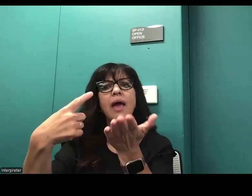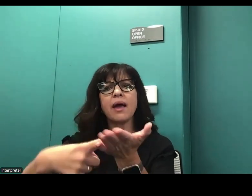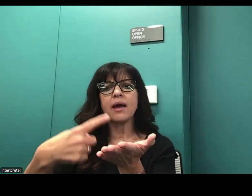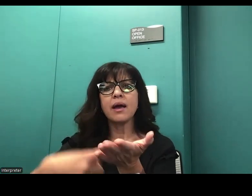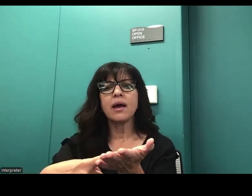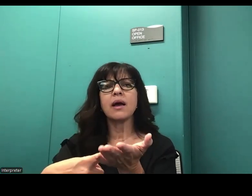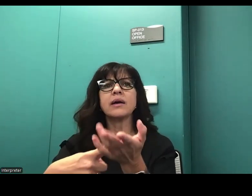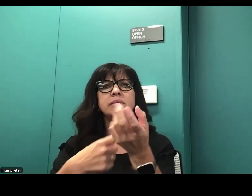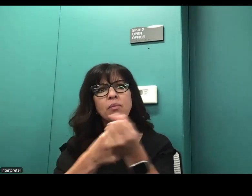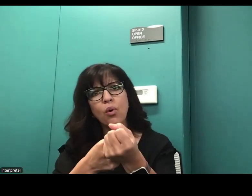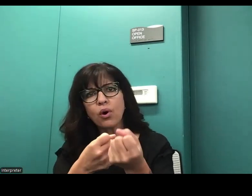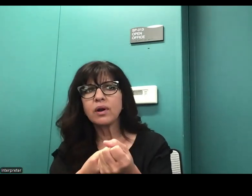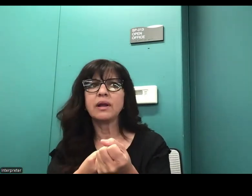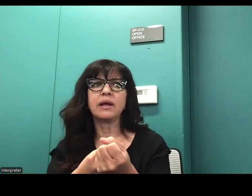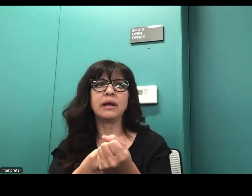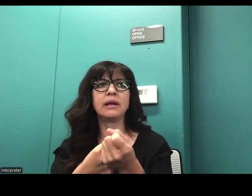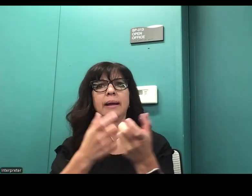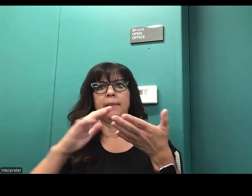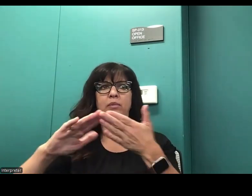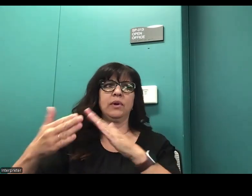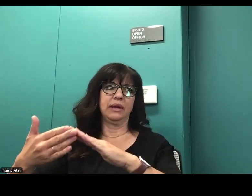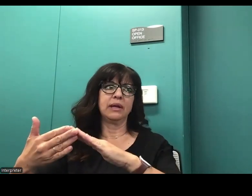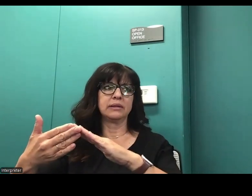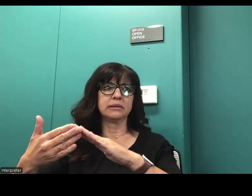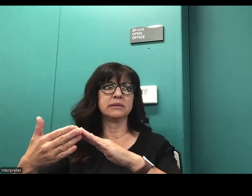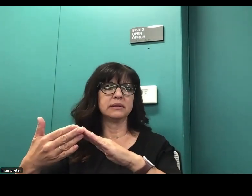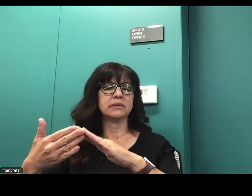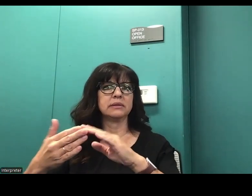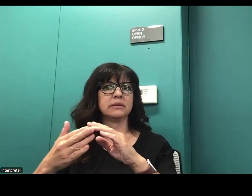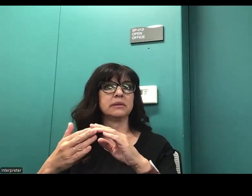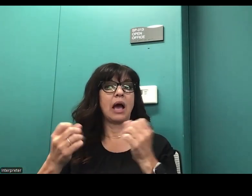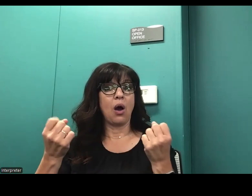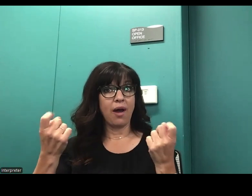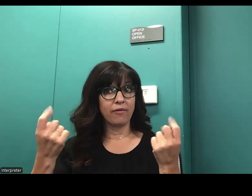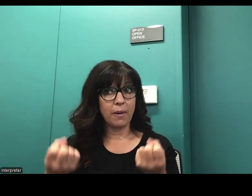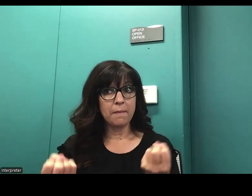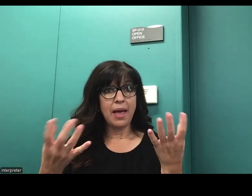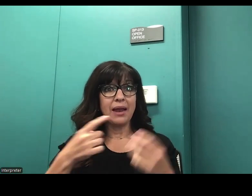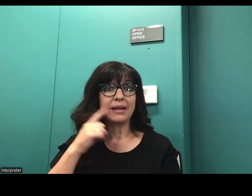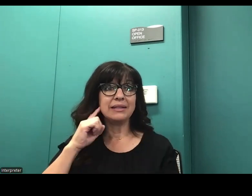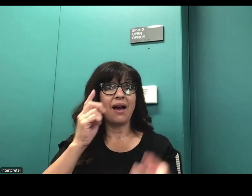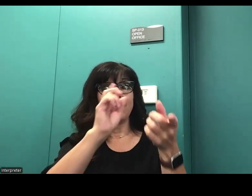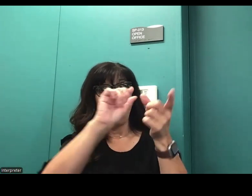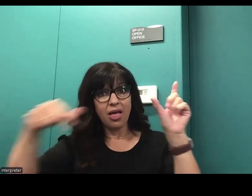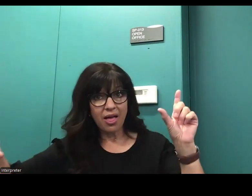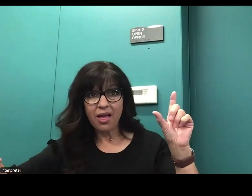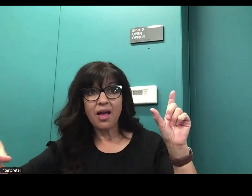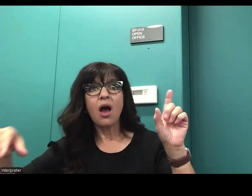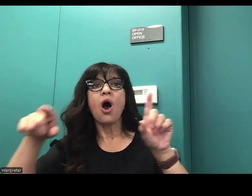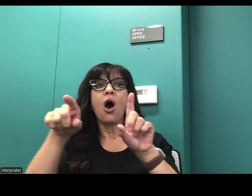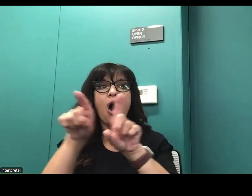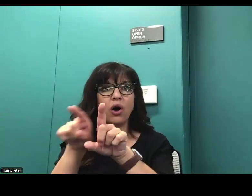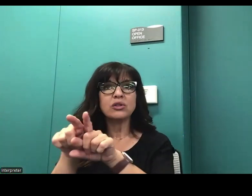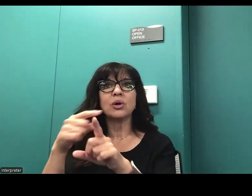about supporting communities. So, however, many deaf LGBTQ plus people also